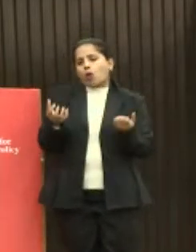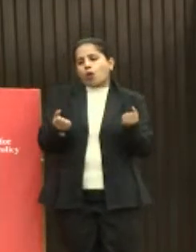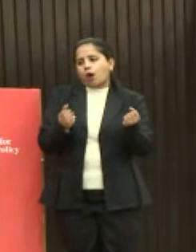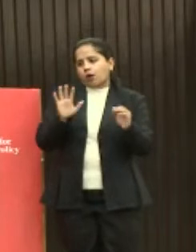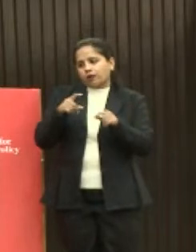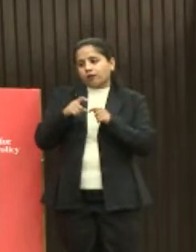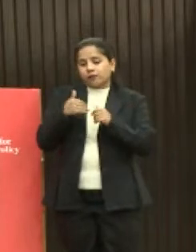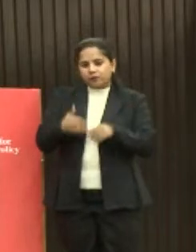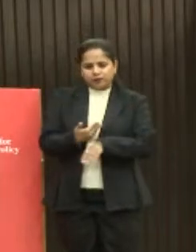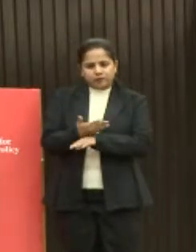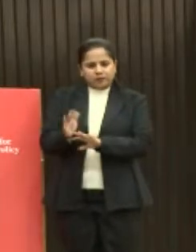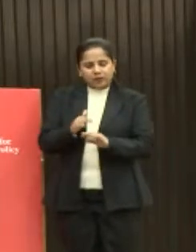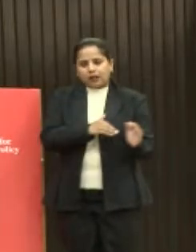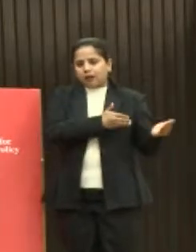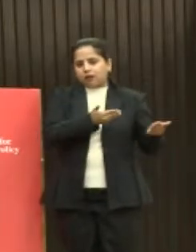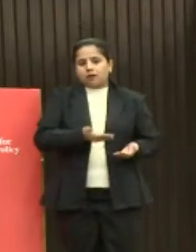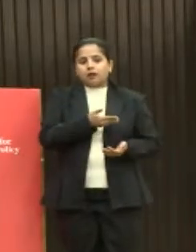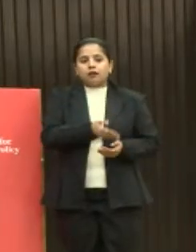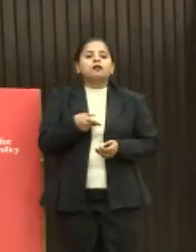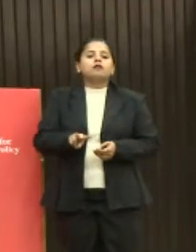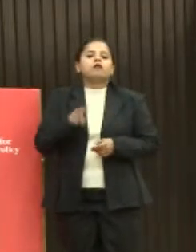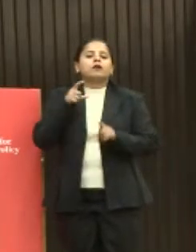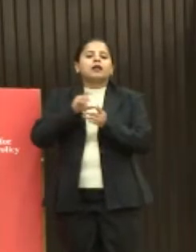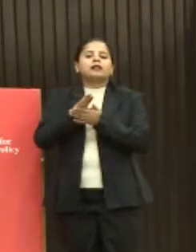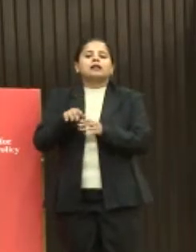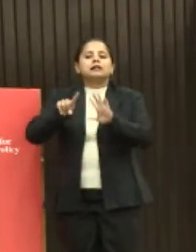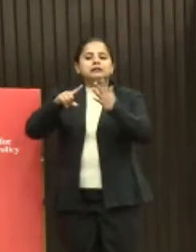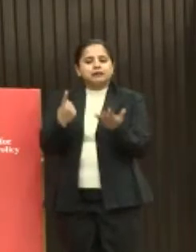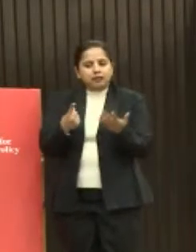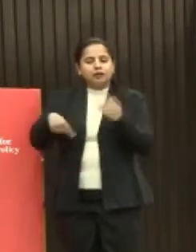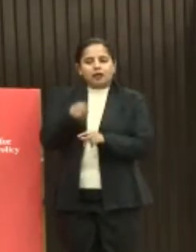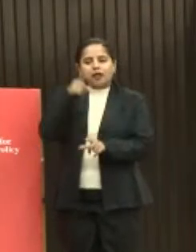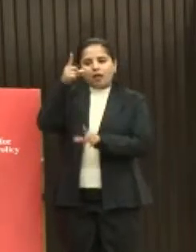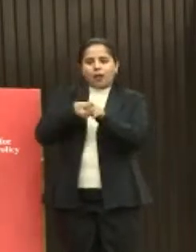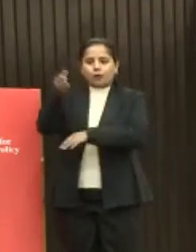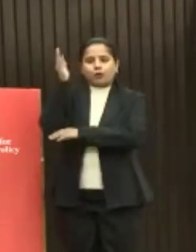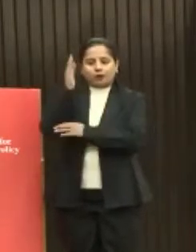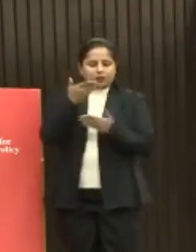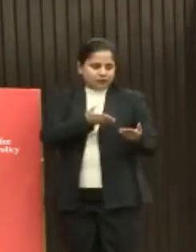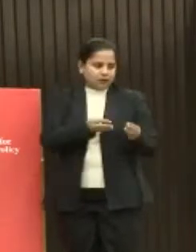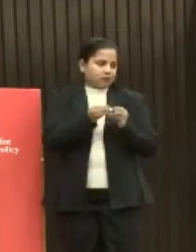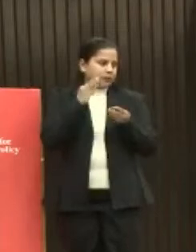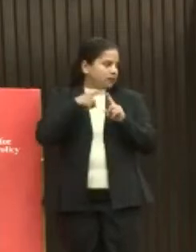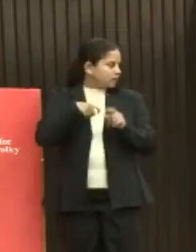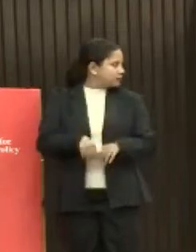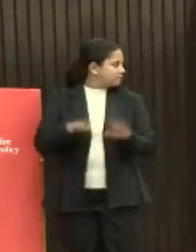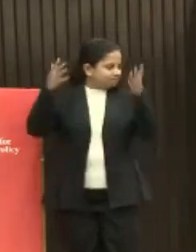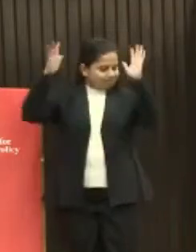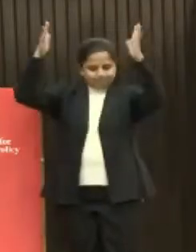any further ado, I invite Vidhi's sixth annual lecturer, Dr. Bibek Debroy.